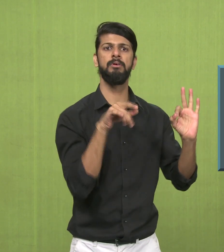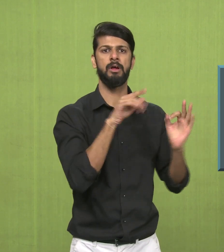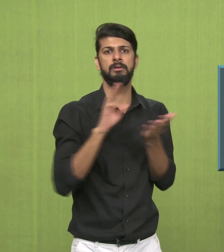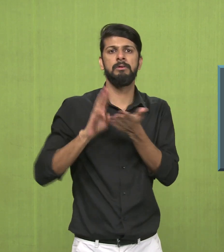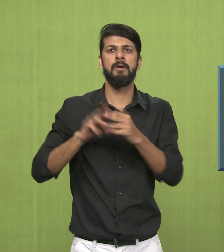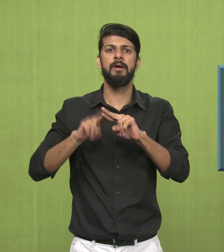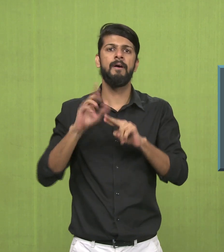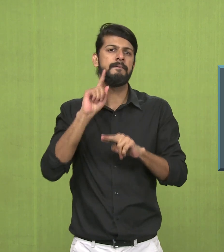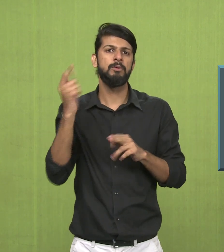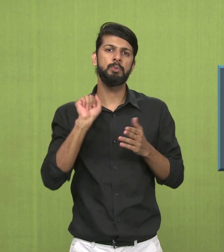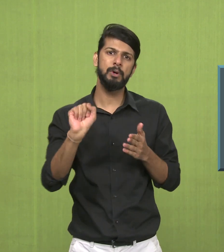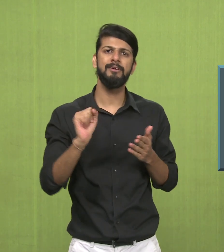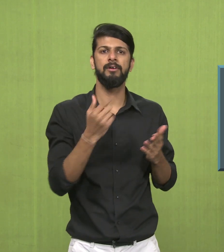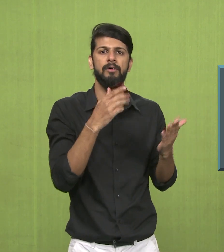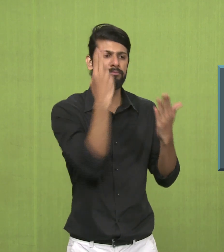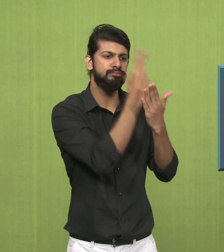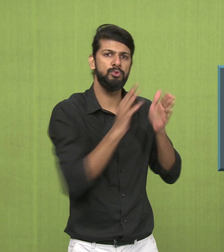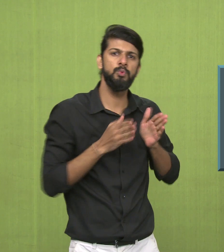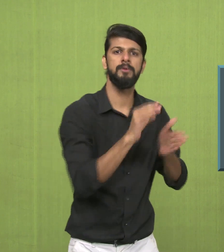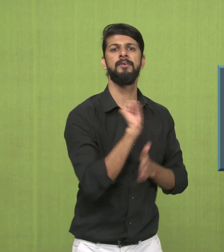very eye-catching. That was M.F. Hussein's style.